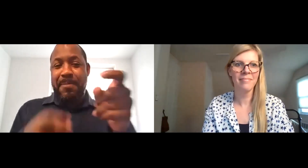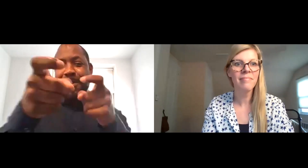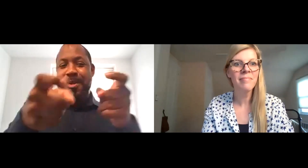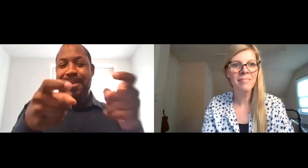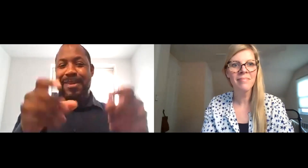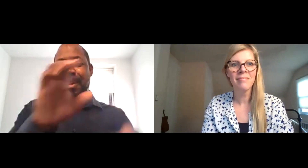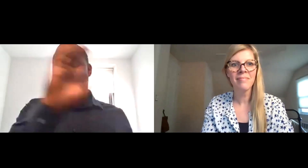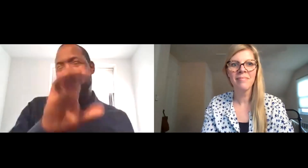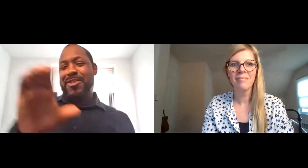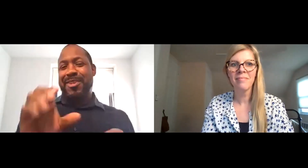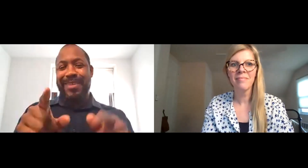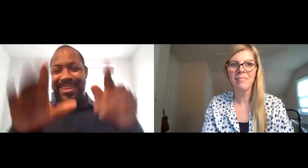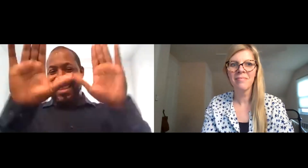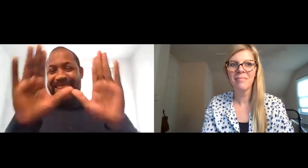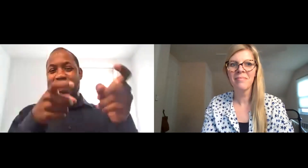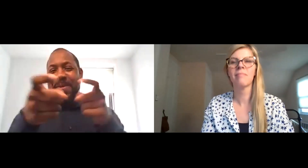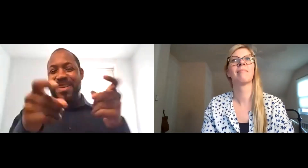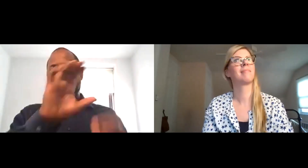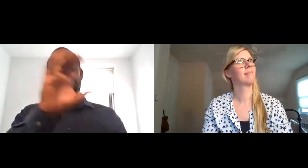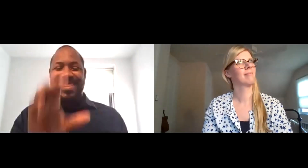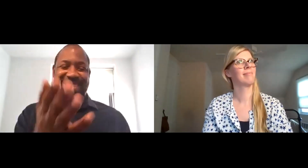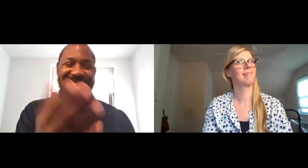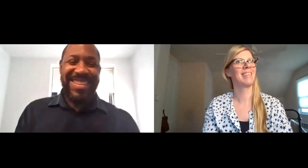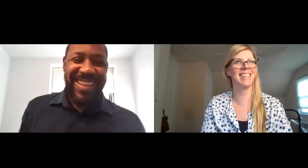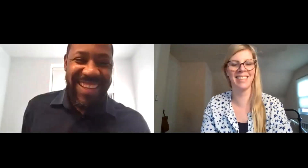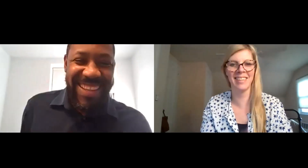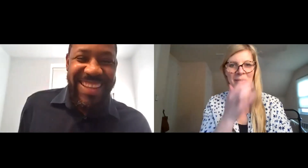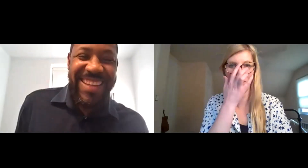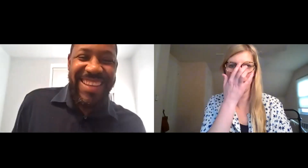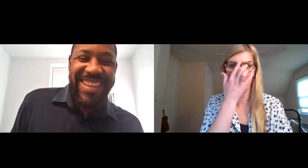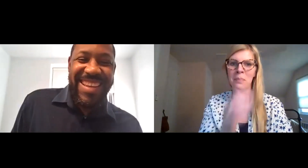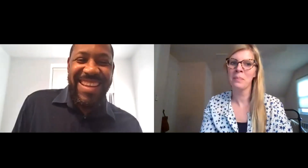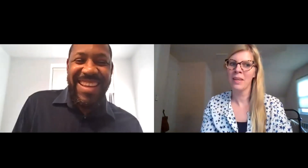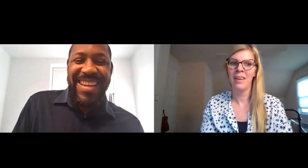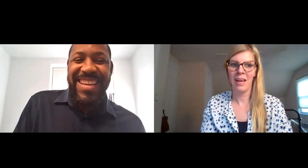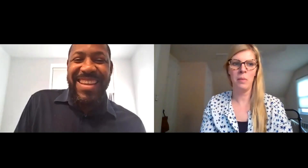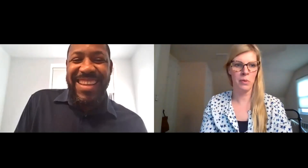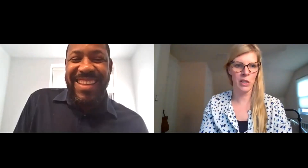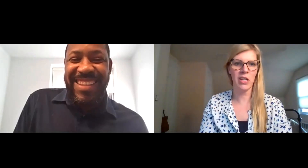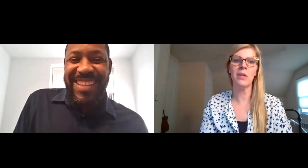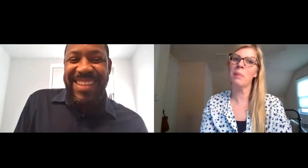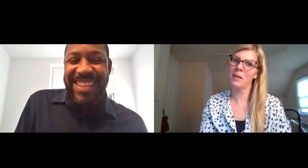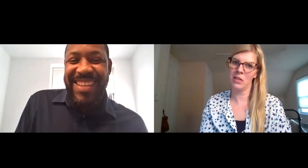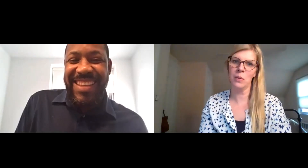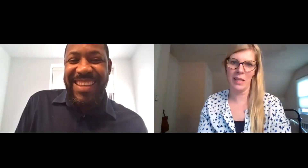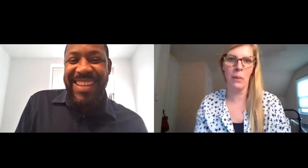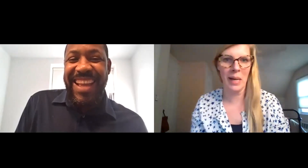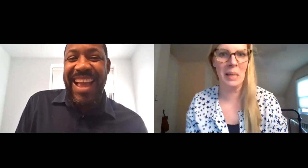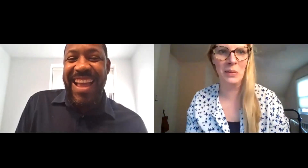And you handle Zoom for us, and you've been doing a fantastic job. I Thank you. appreciate your patience with how I handle